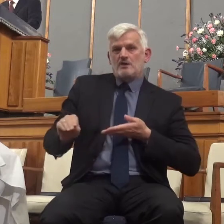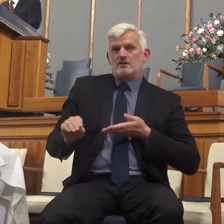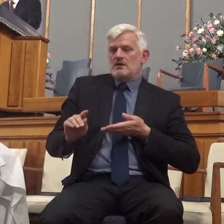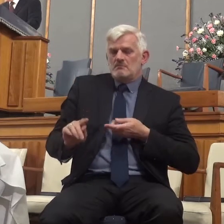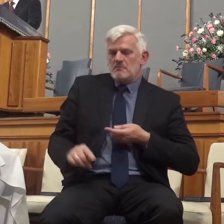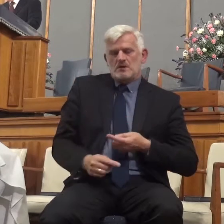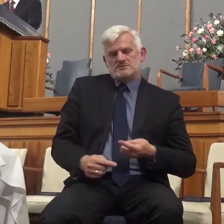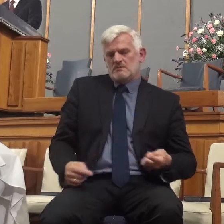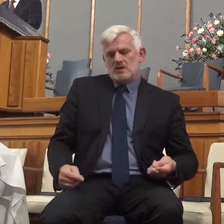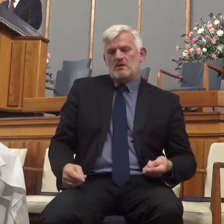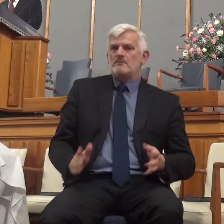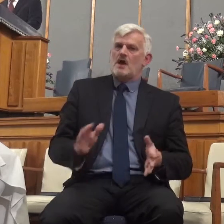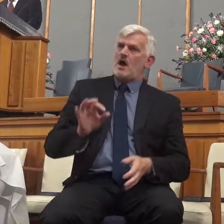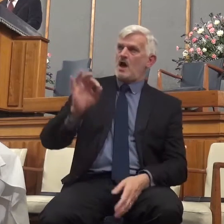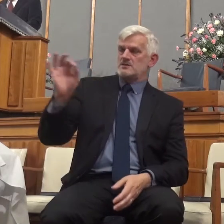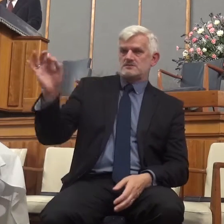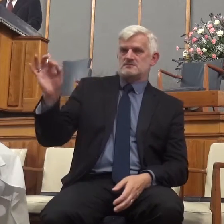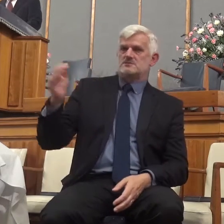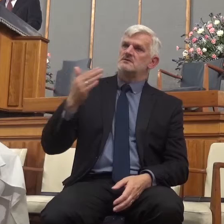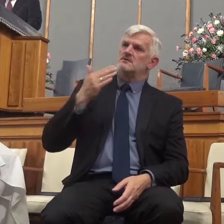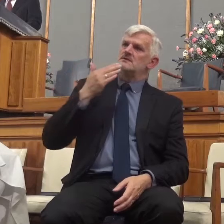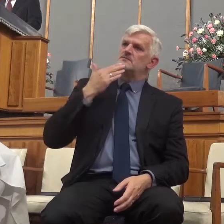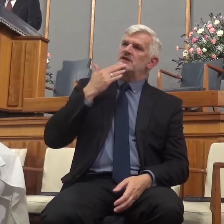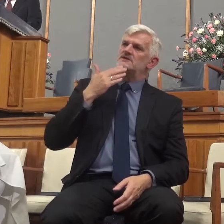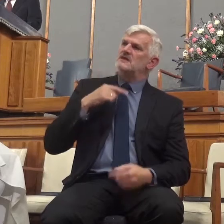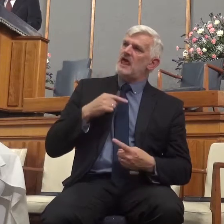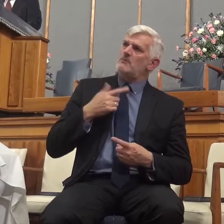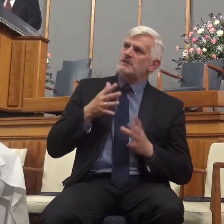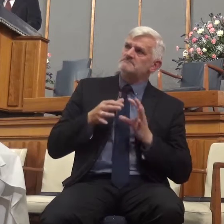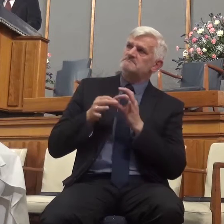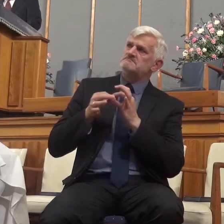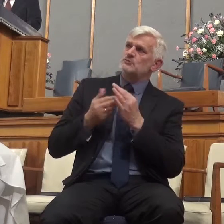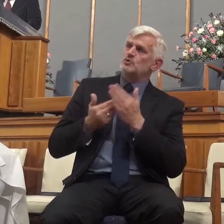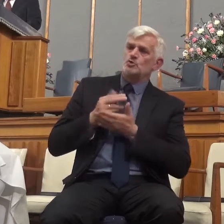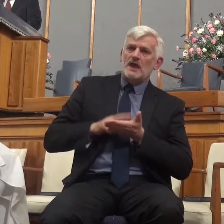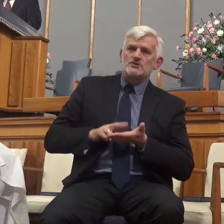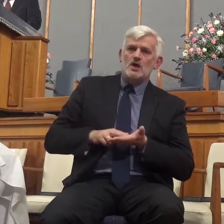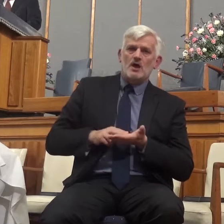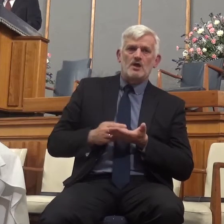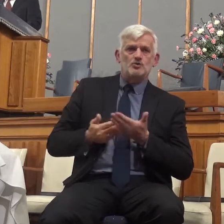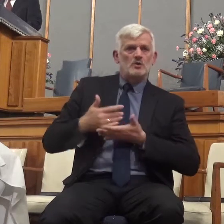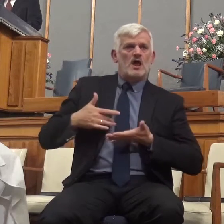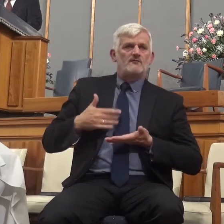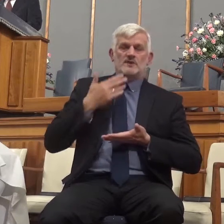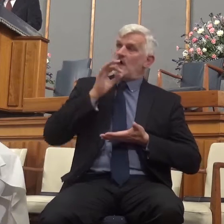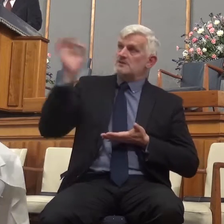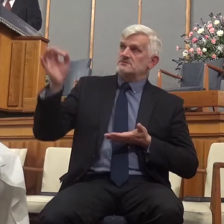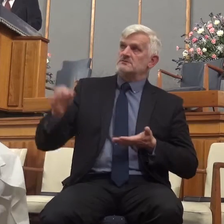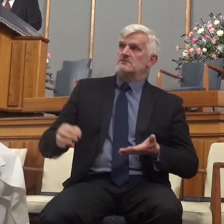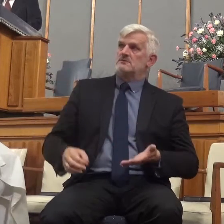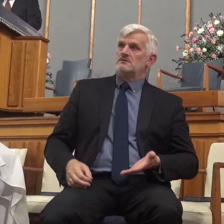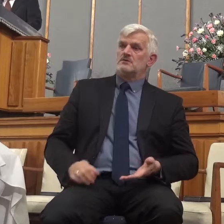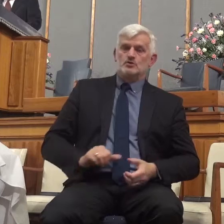own. Ask for communion with God, a new nature, a new life.